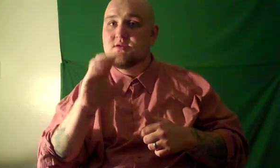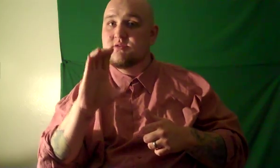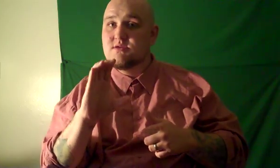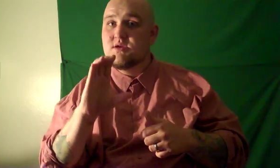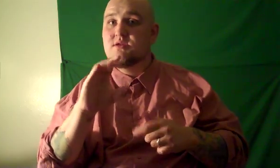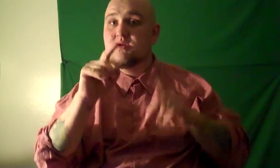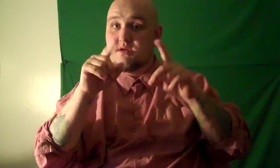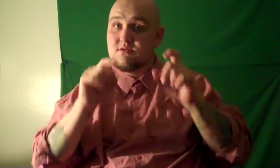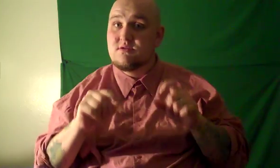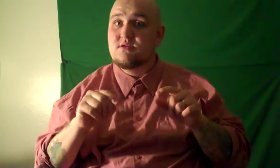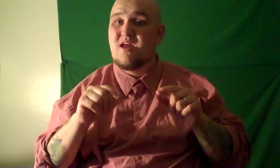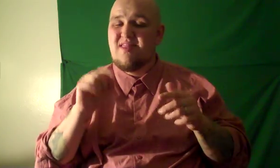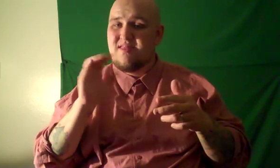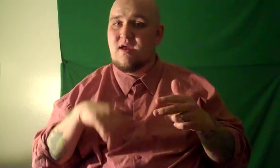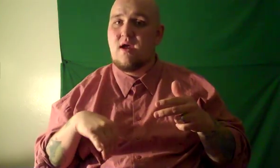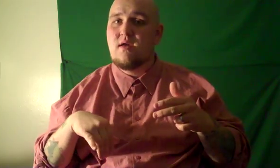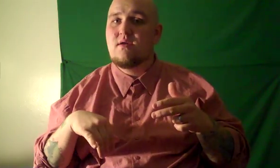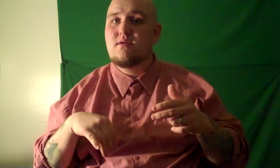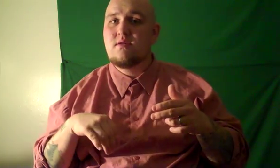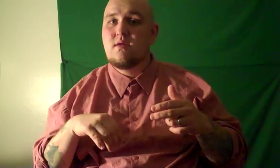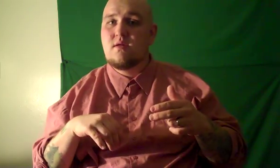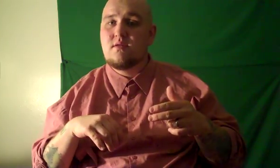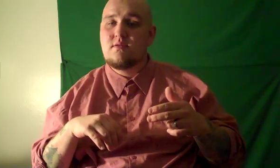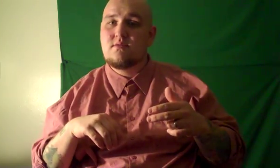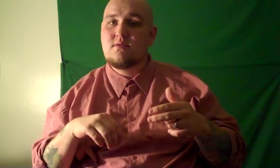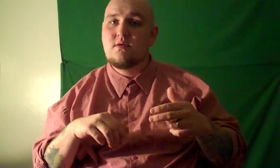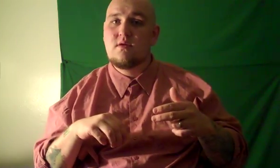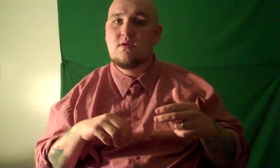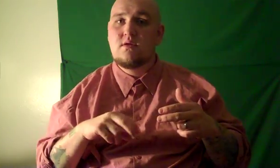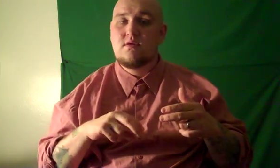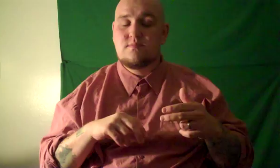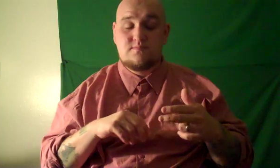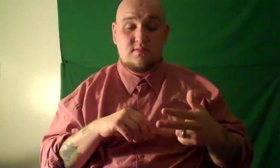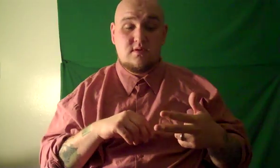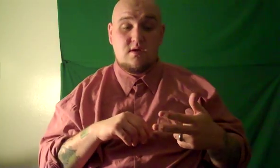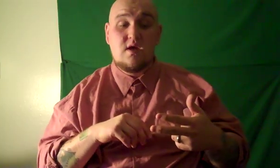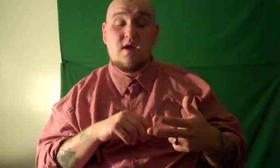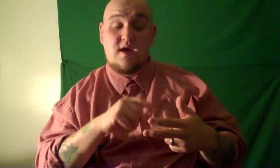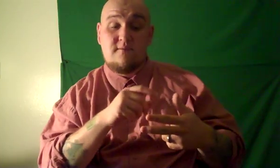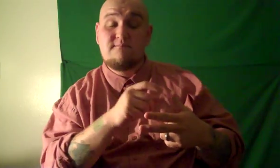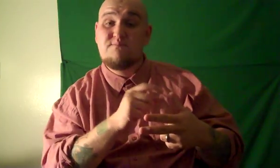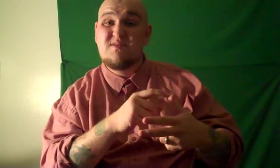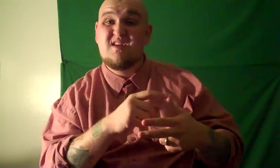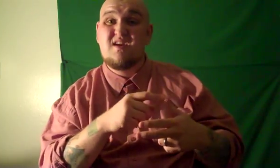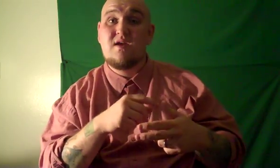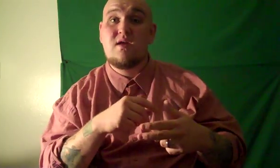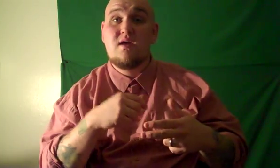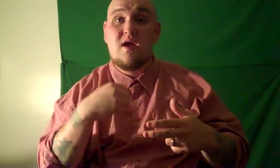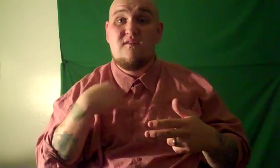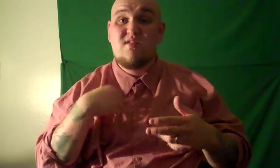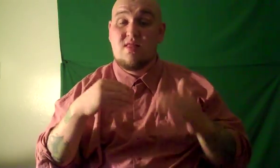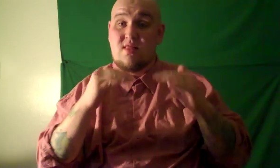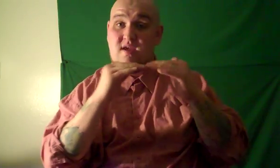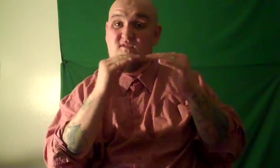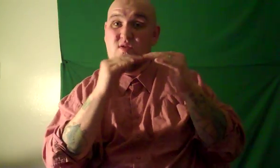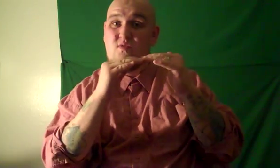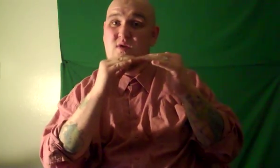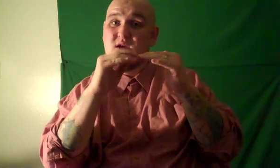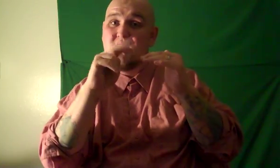Okay, so the National Interpreter Certification, if you hold the level of NIC, that means that you have passed the knowledge